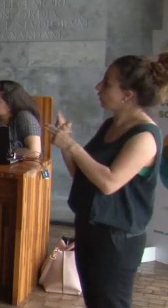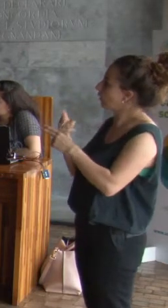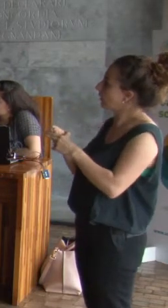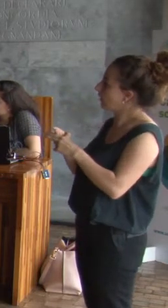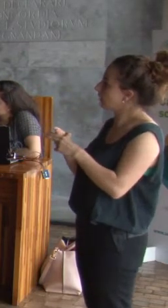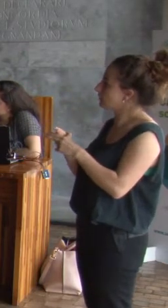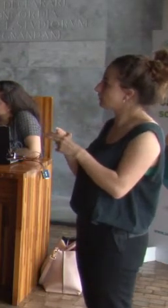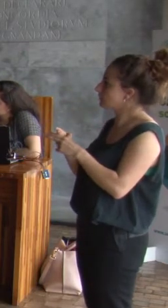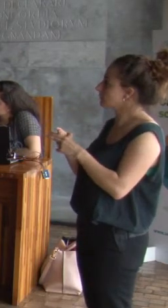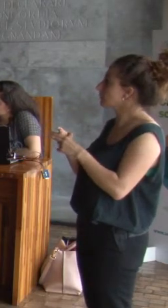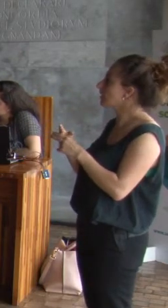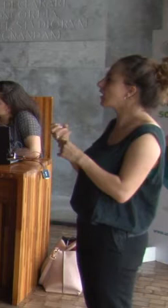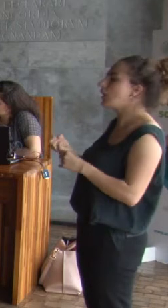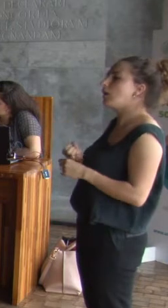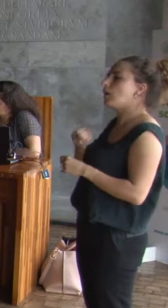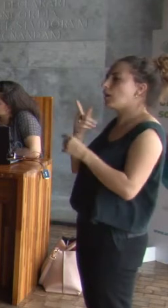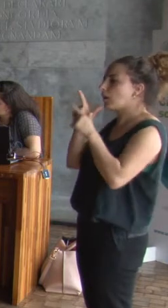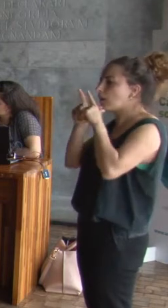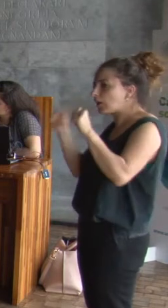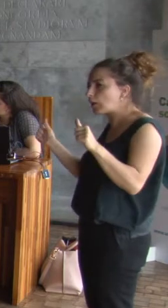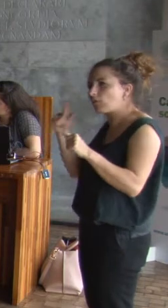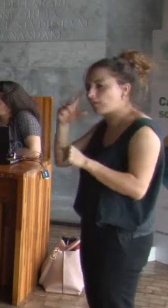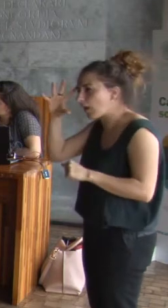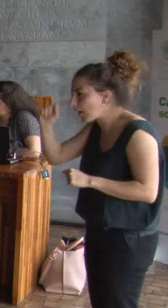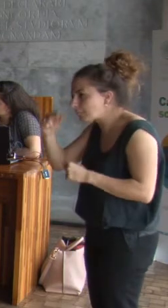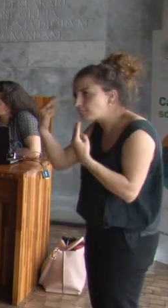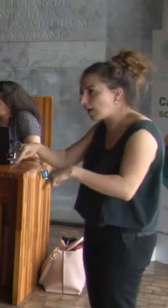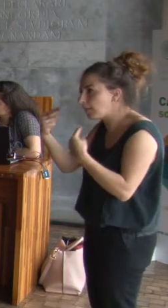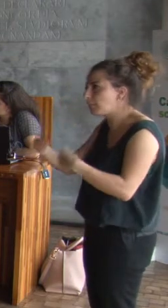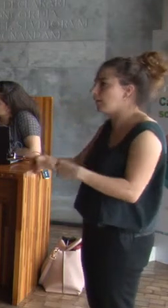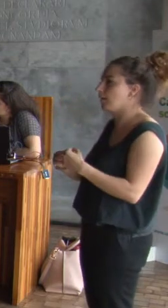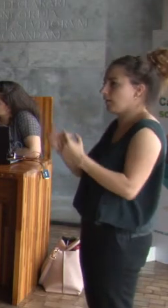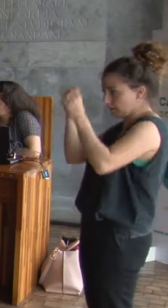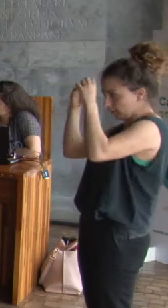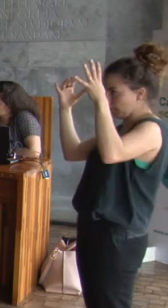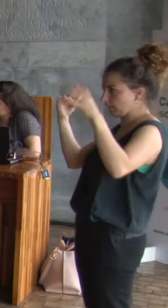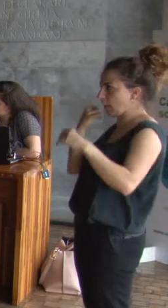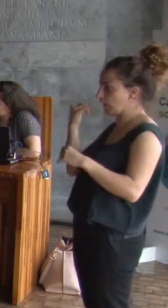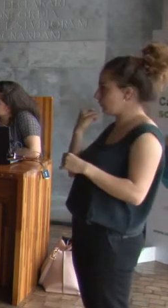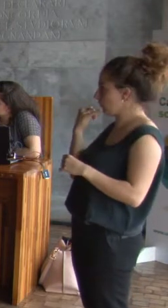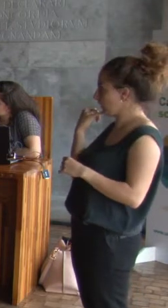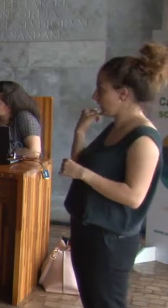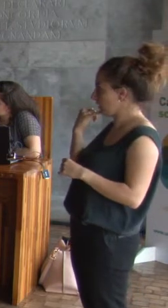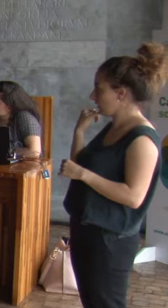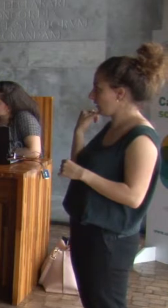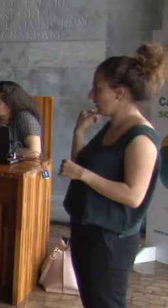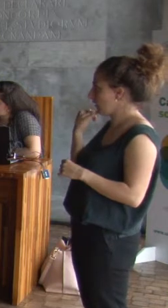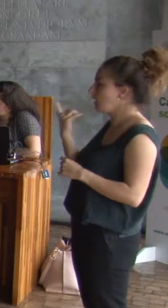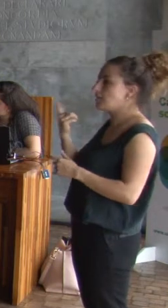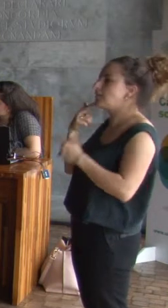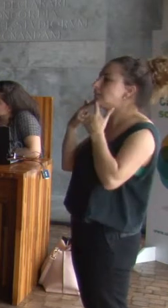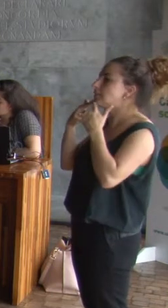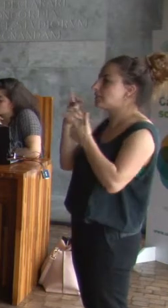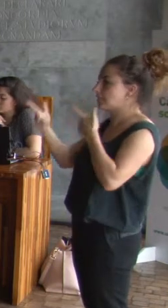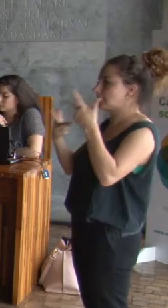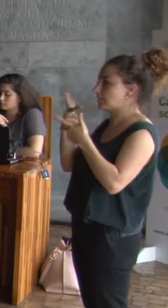you didn't understand somebody speaking? That's very easy to imagine, right? If I don't understand sign language,